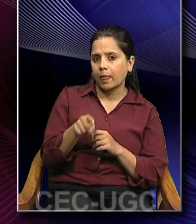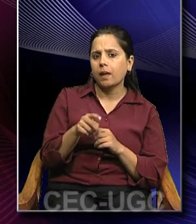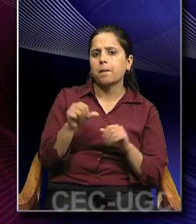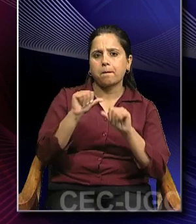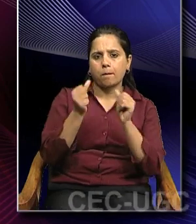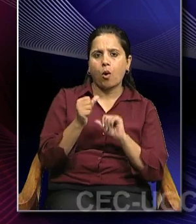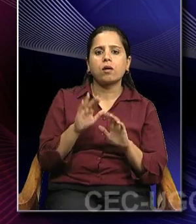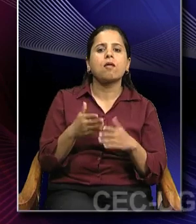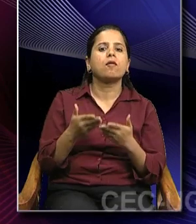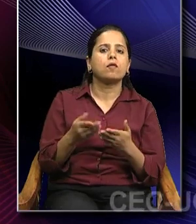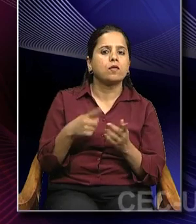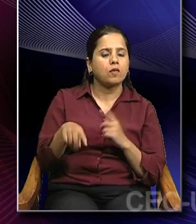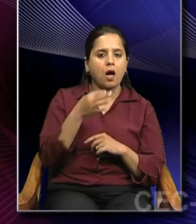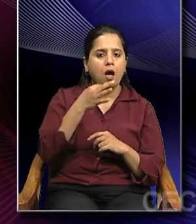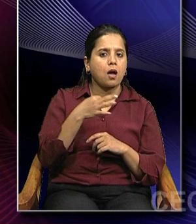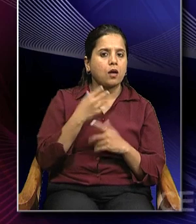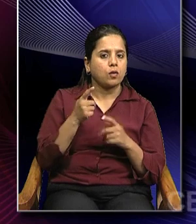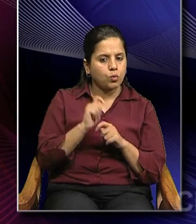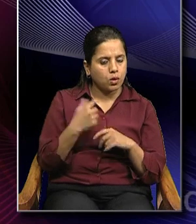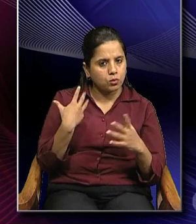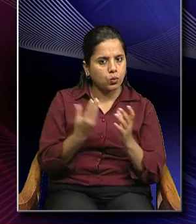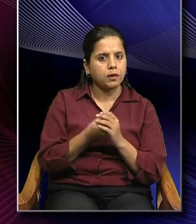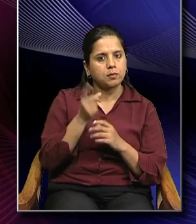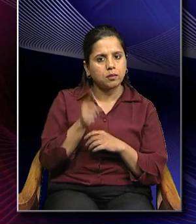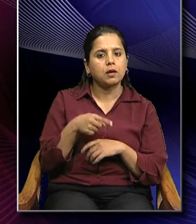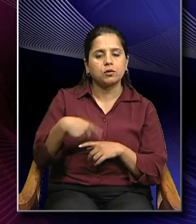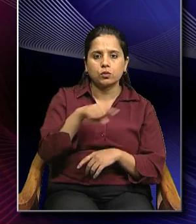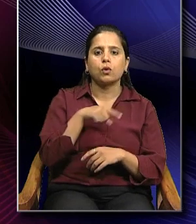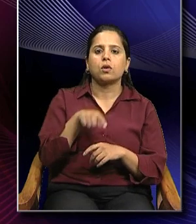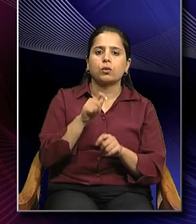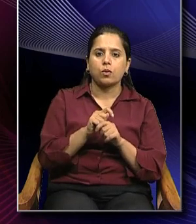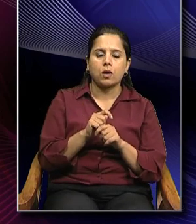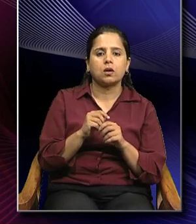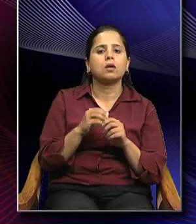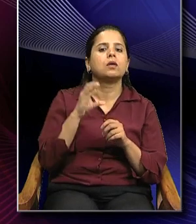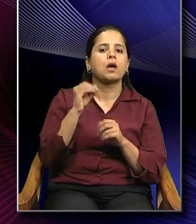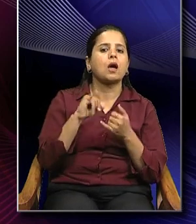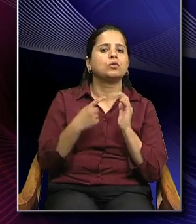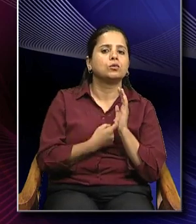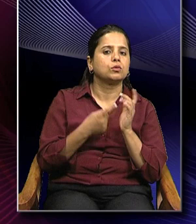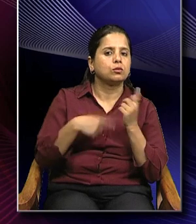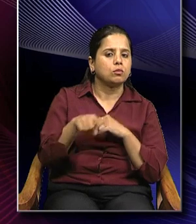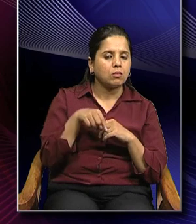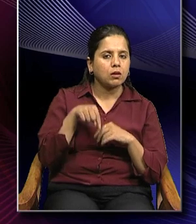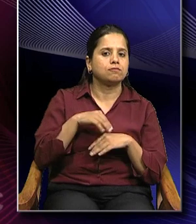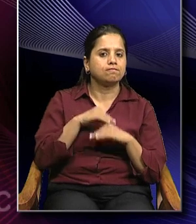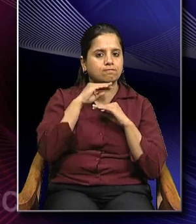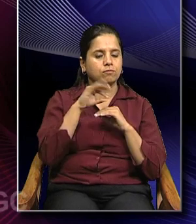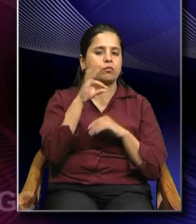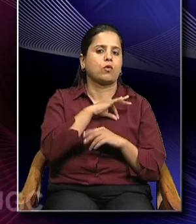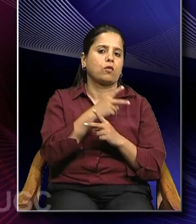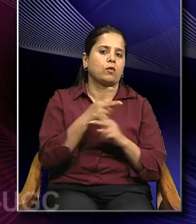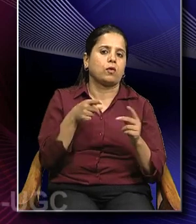model which is asking us to work together to ensure consumer satisfaction with profit. And here